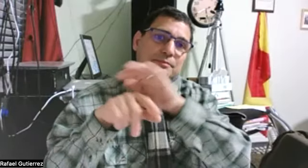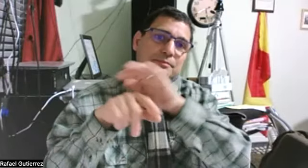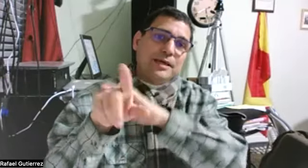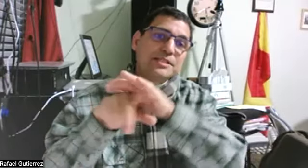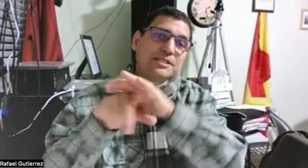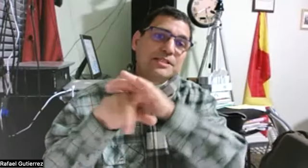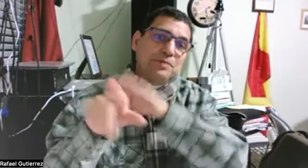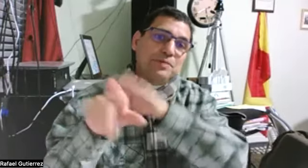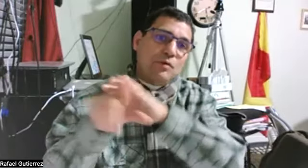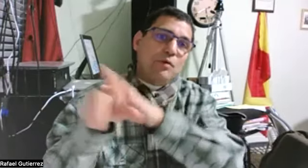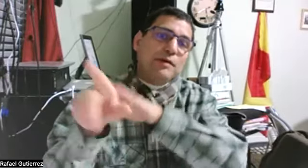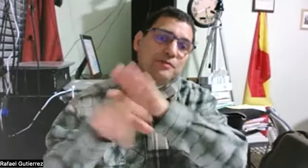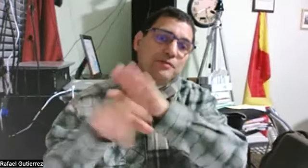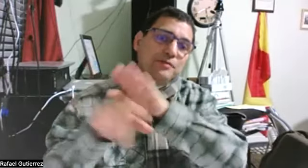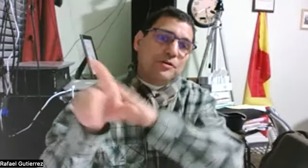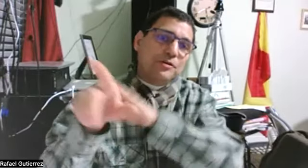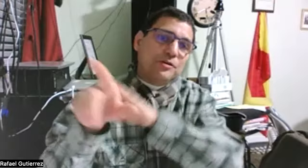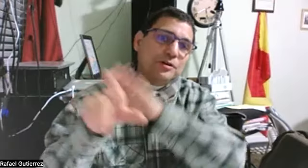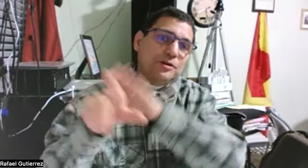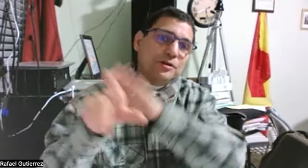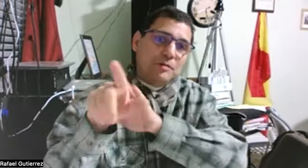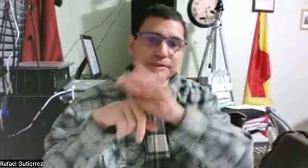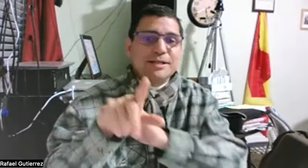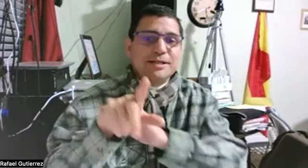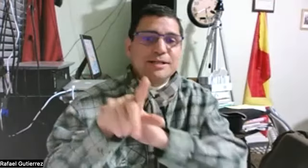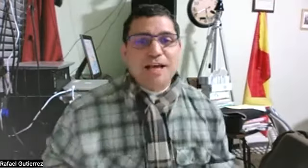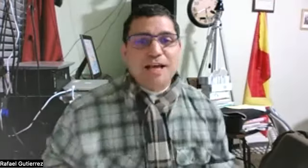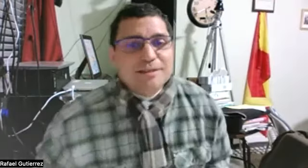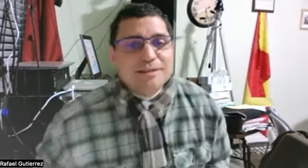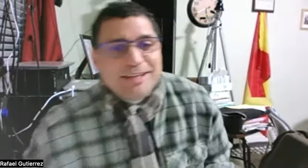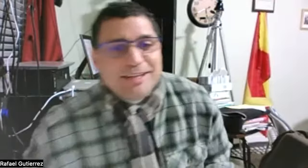Like escaping away from another woman. So